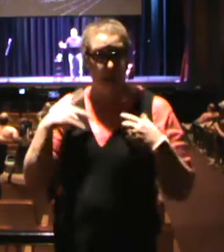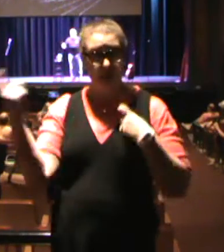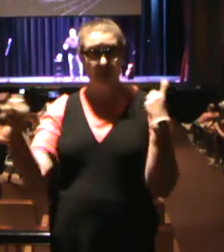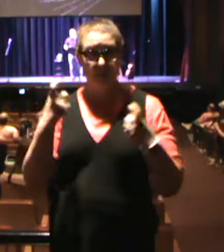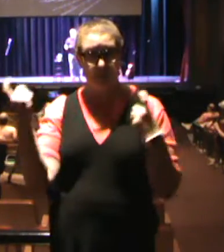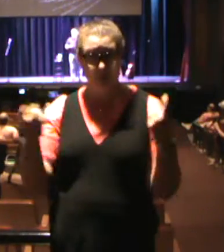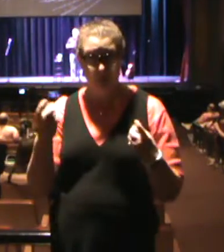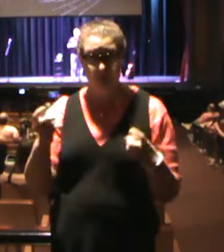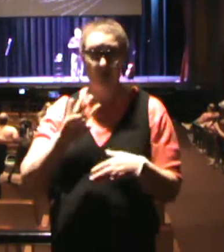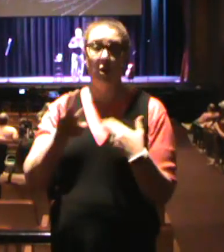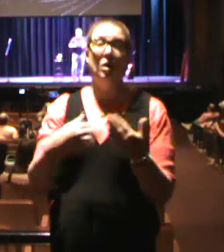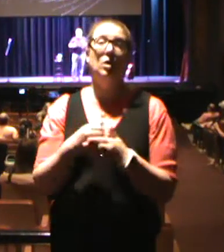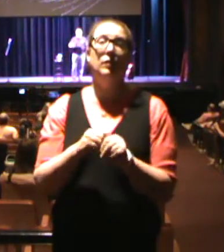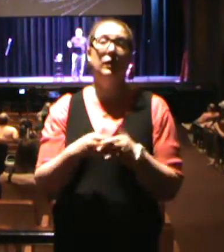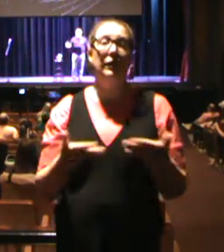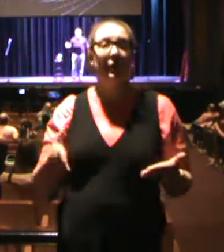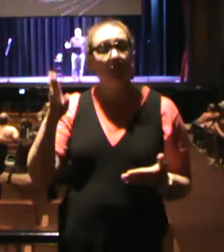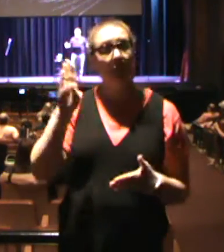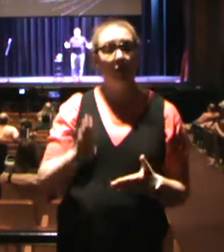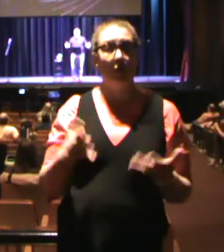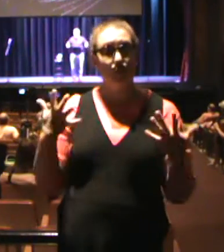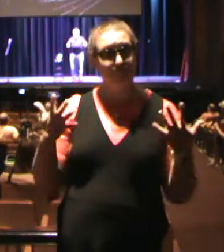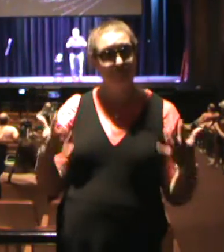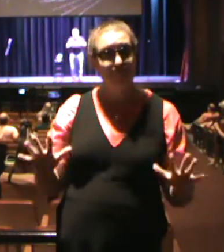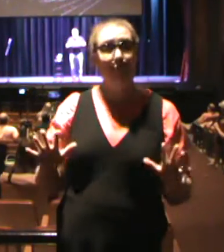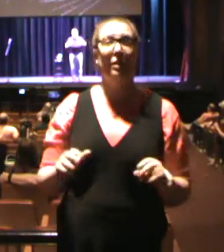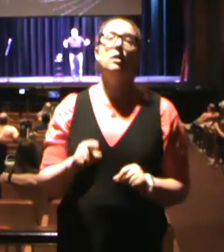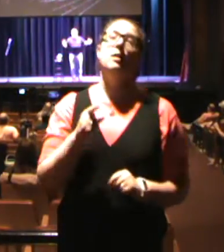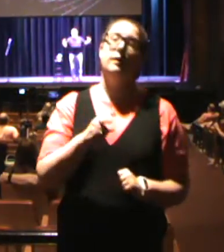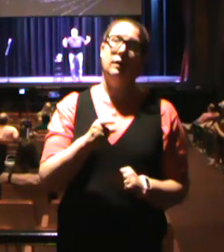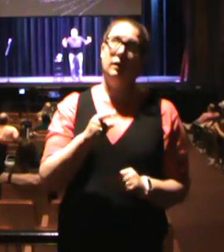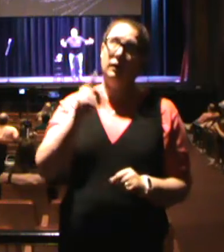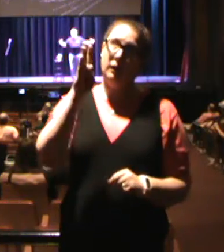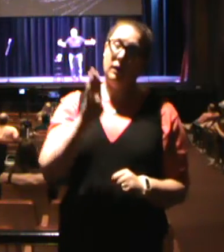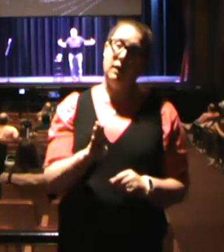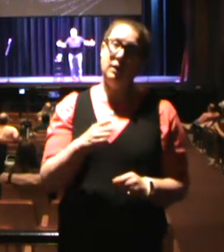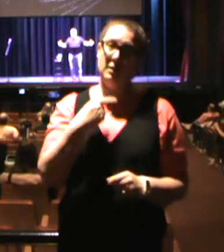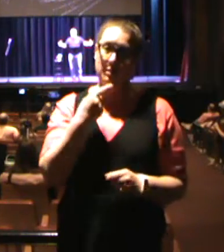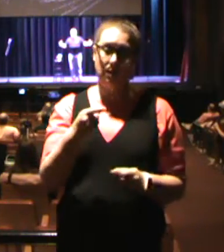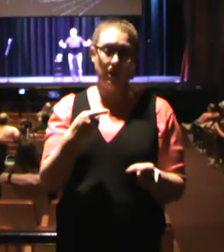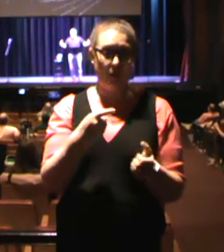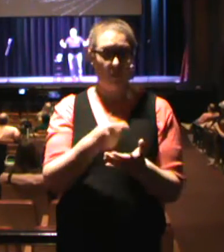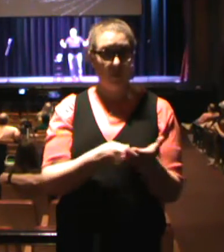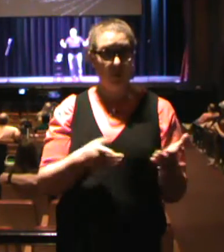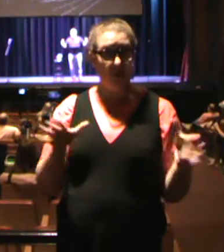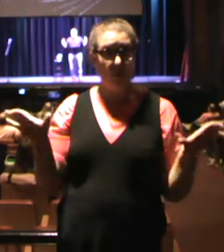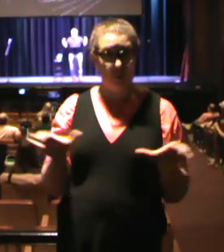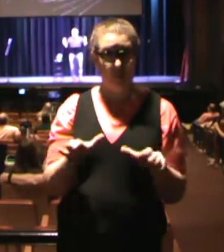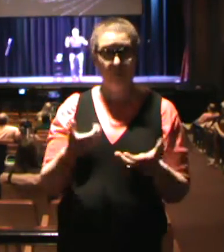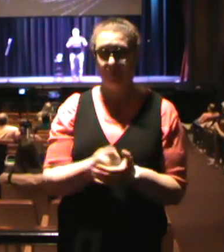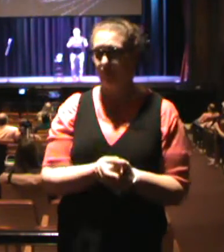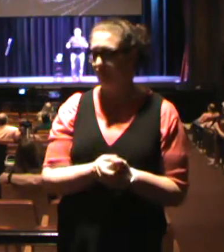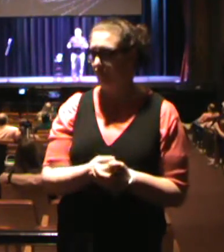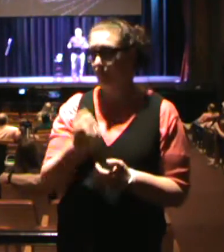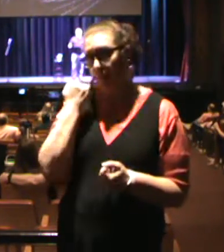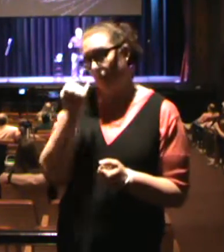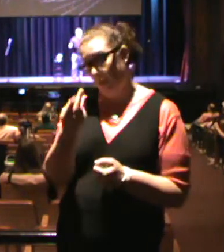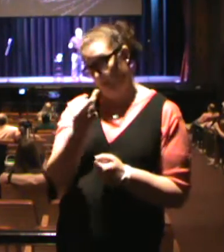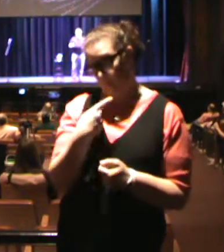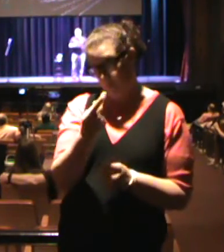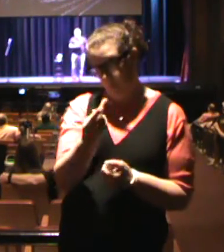celebration of all that God had done, that God completed what he said he was going to do. Now, if you and